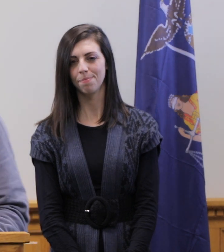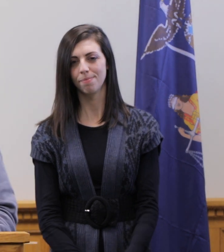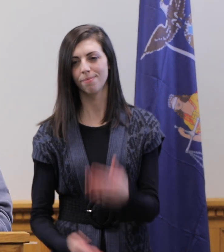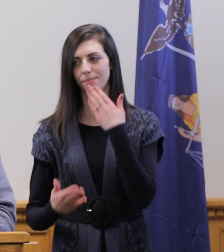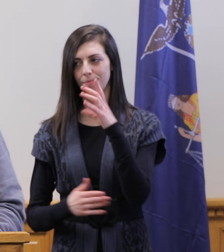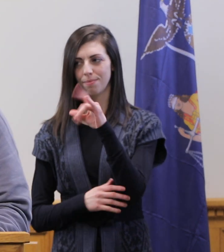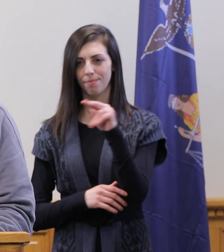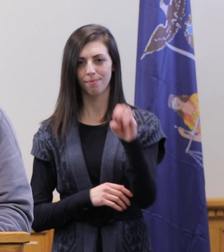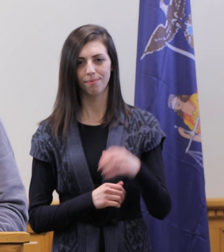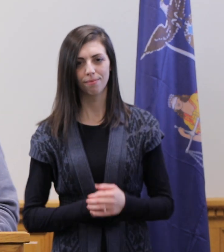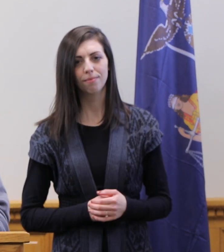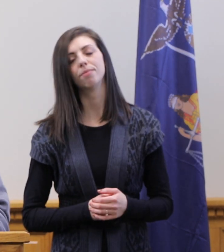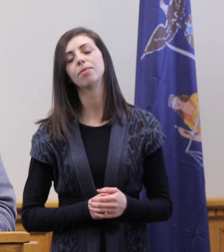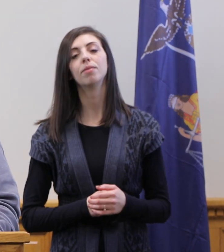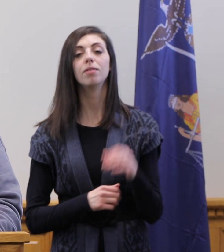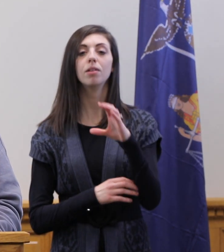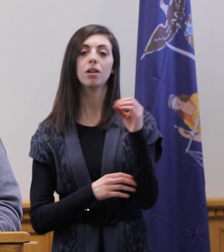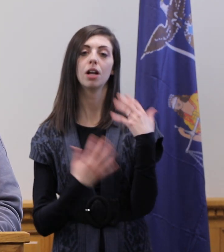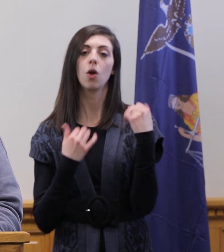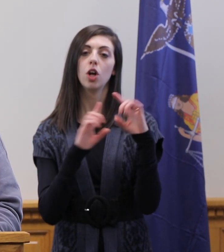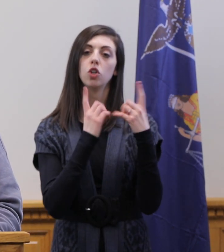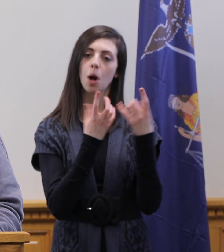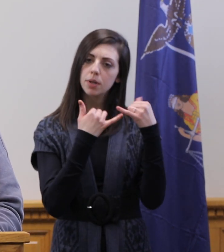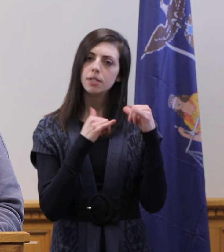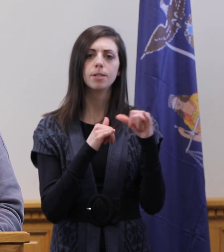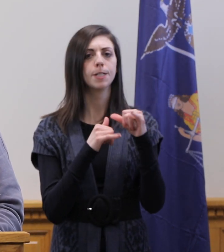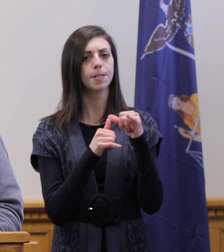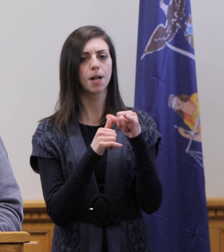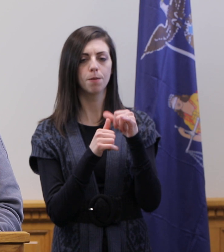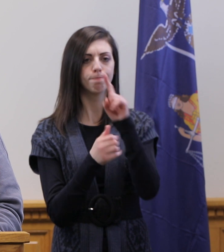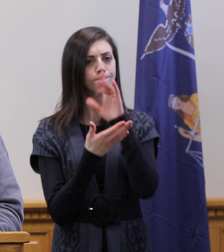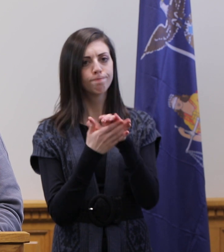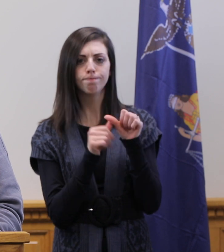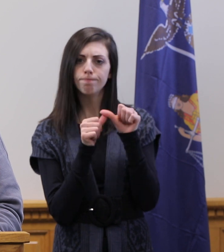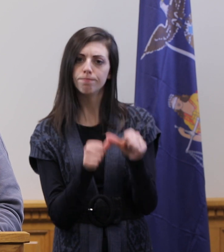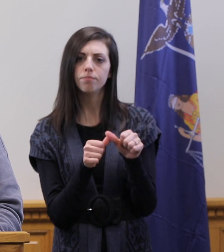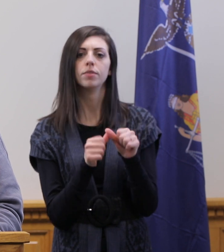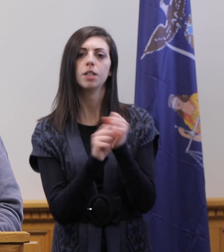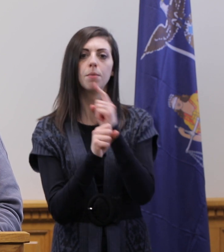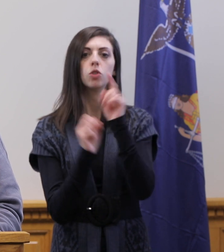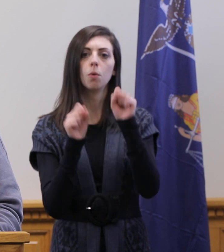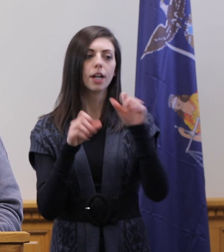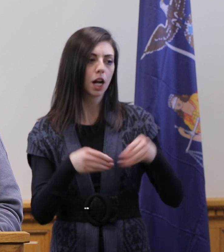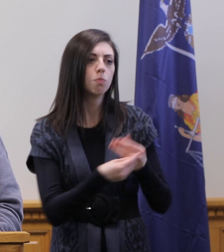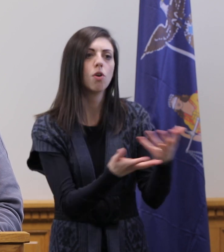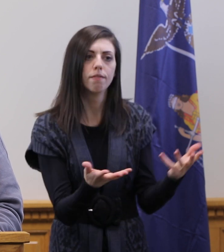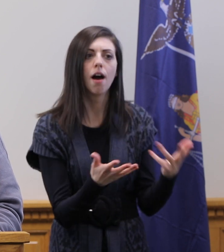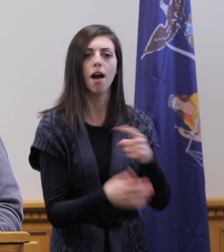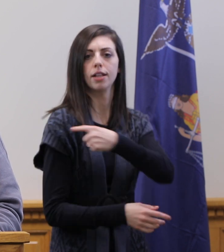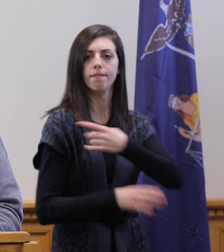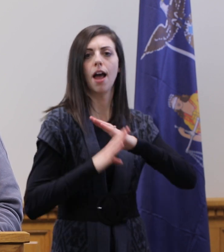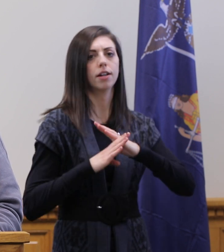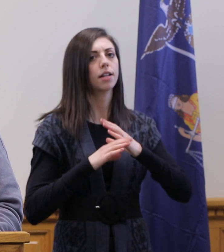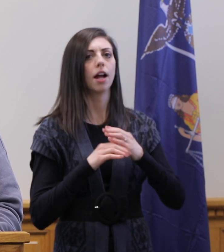Thank you, Diane. Our county health department remains committed to getting vaccine to all eligible residents as quickly as possible. We have